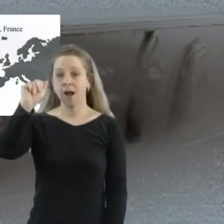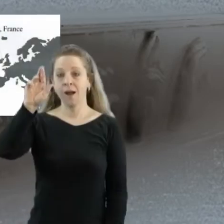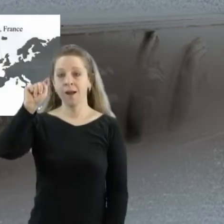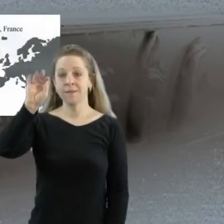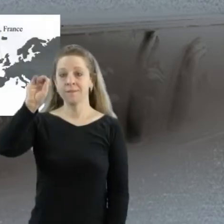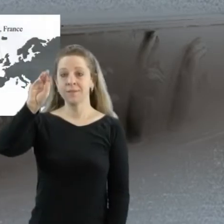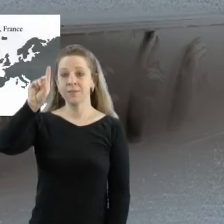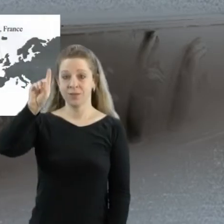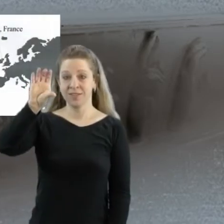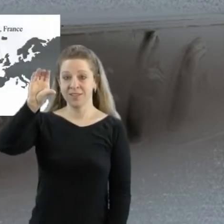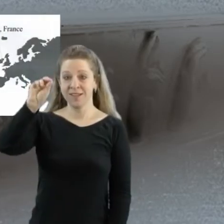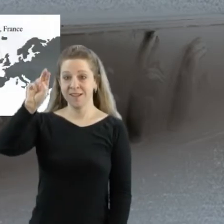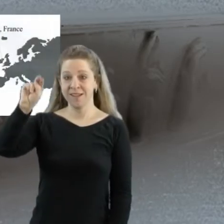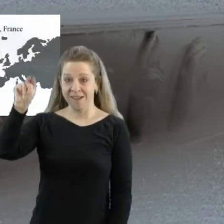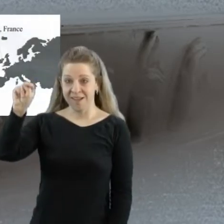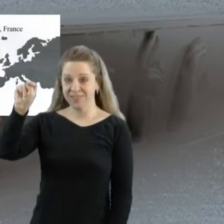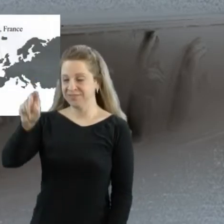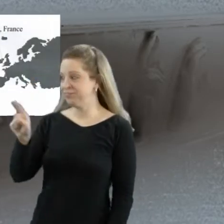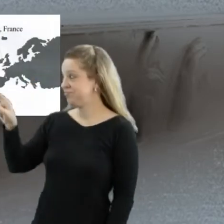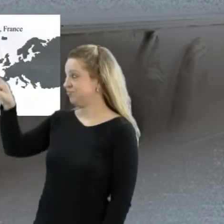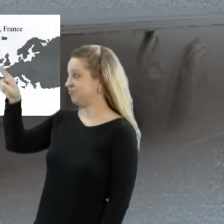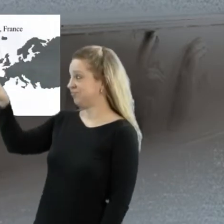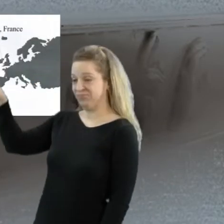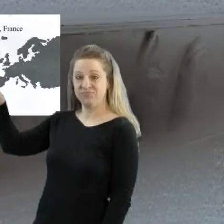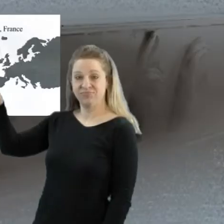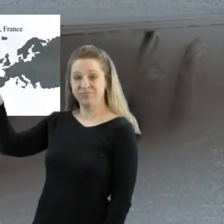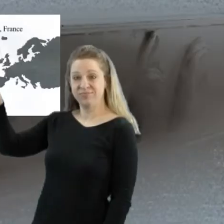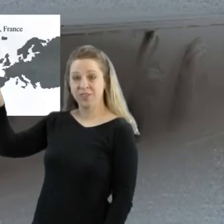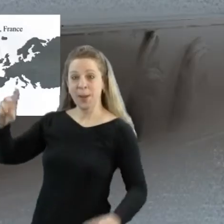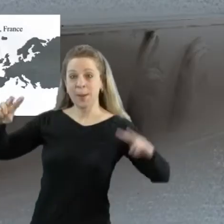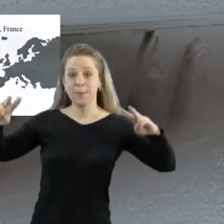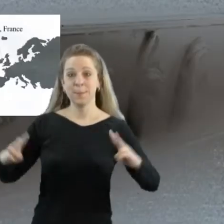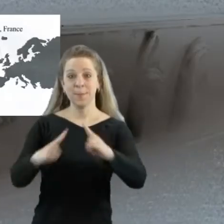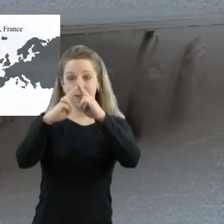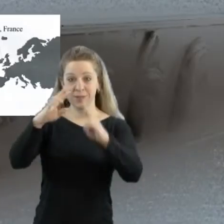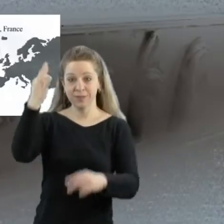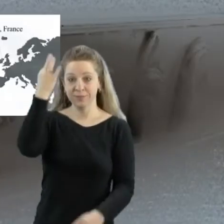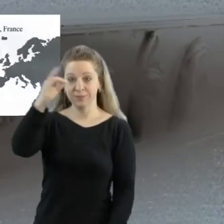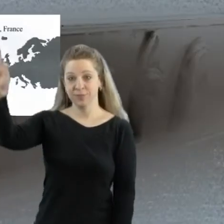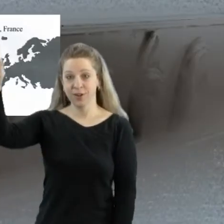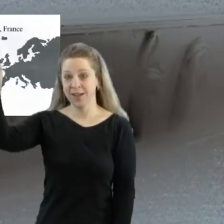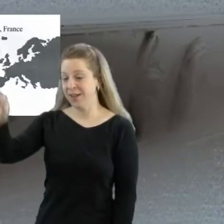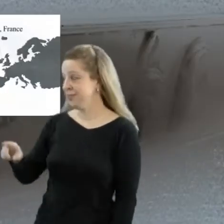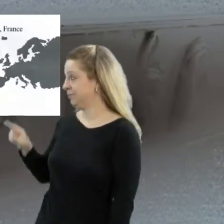Hartford, Connecticut is far away from Paris, France.